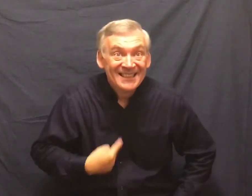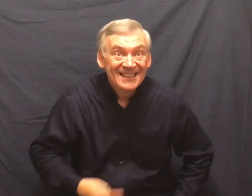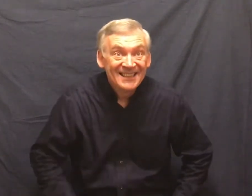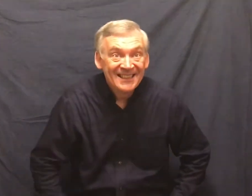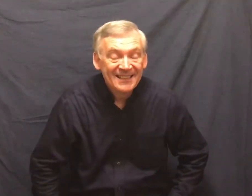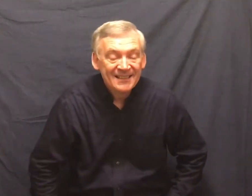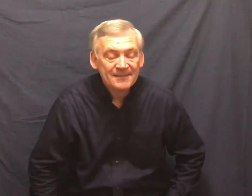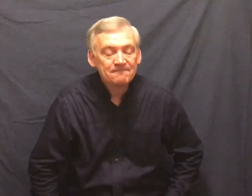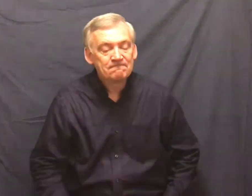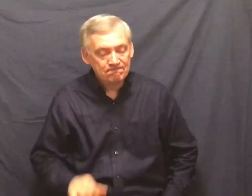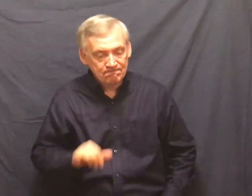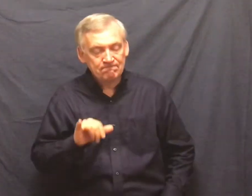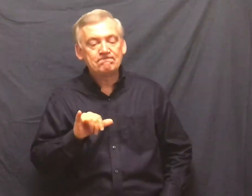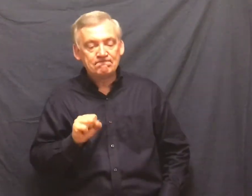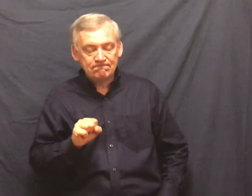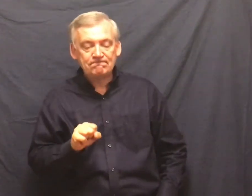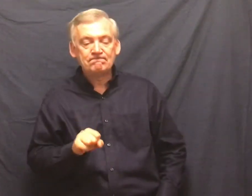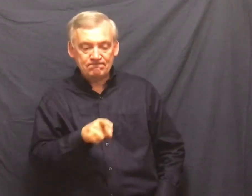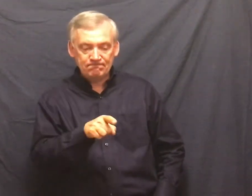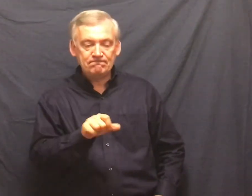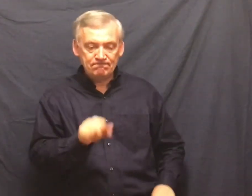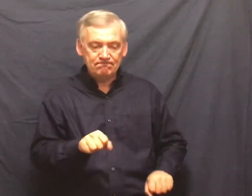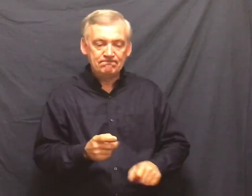"And you get to tend the rabbits."